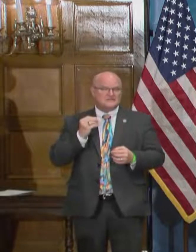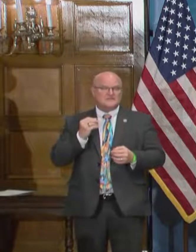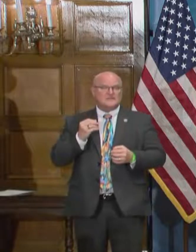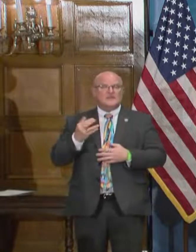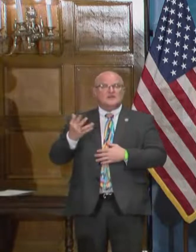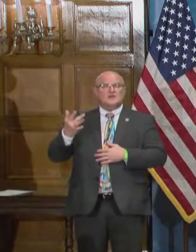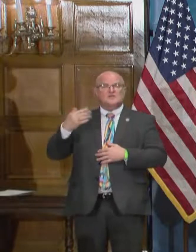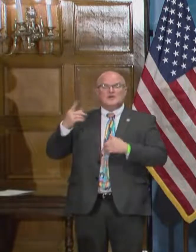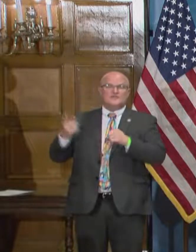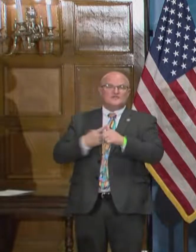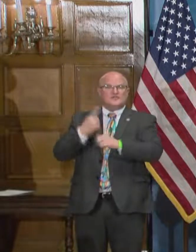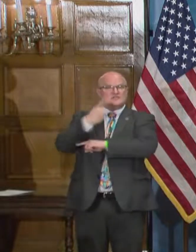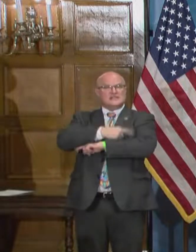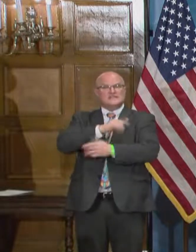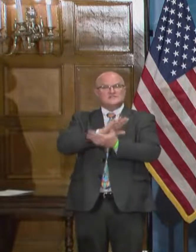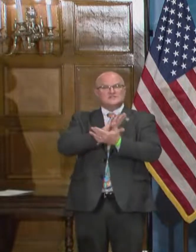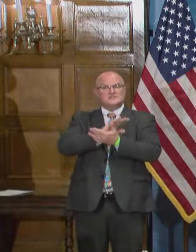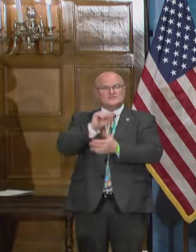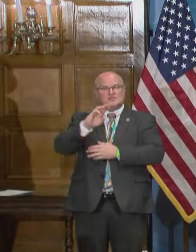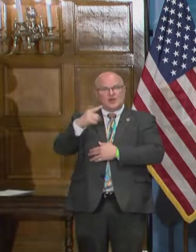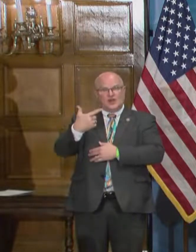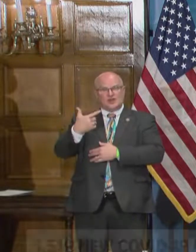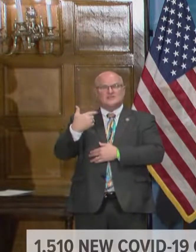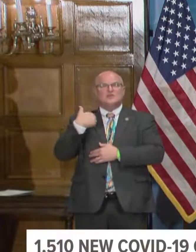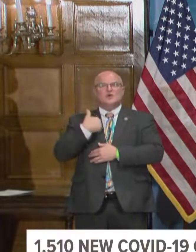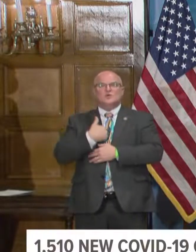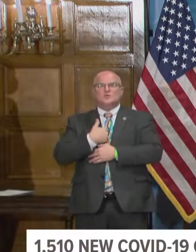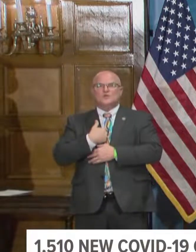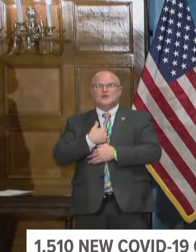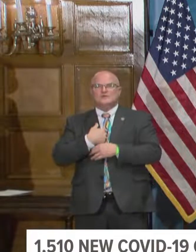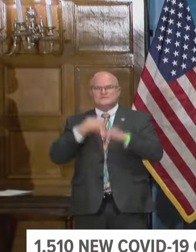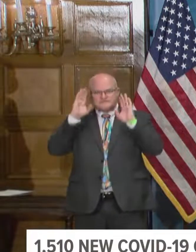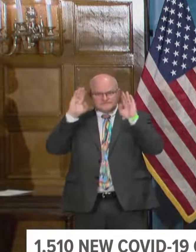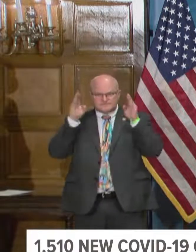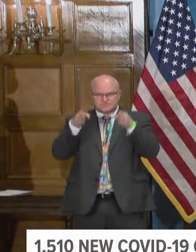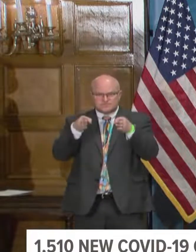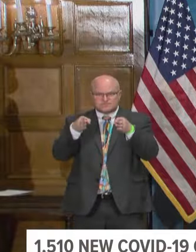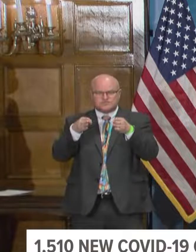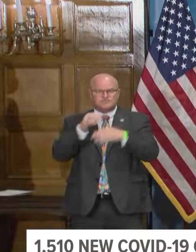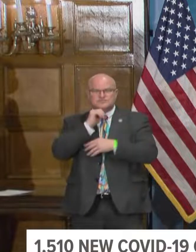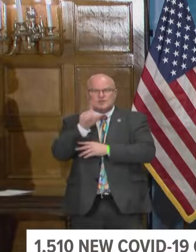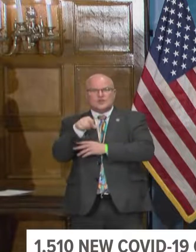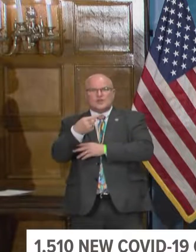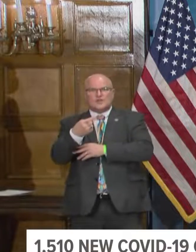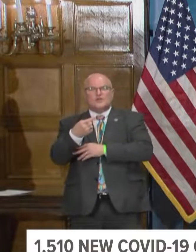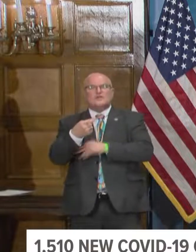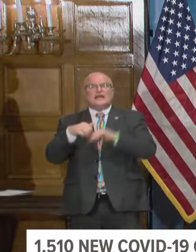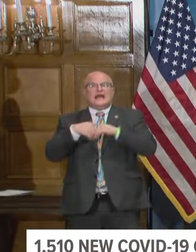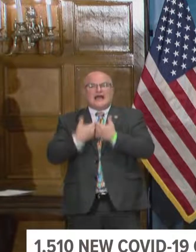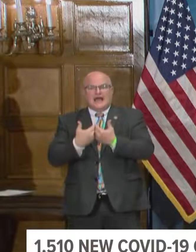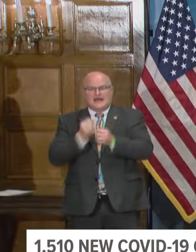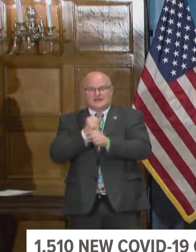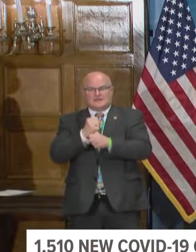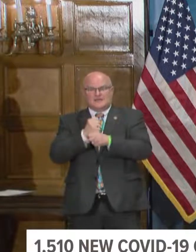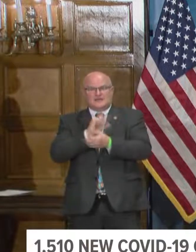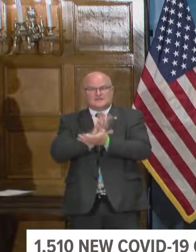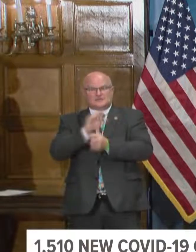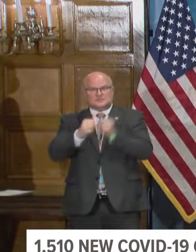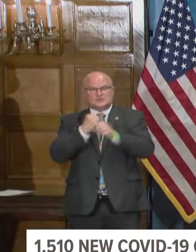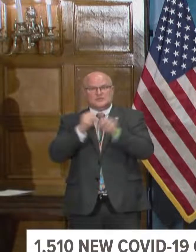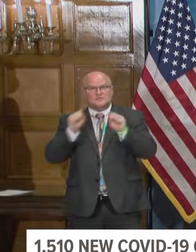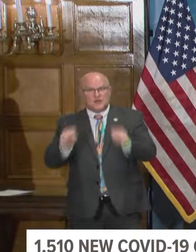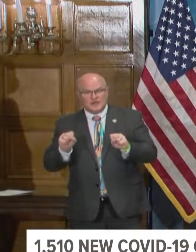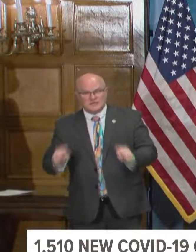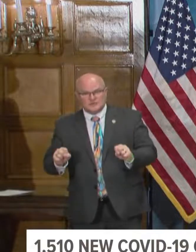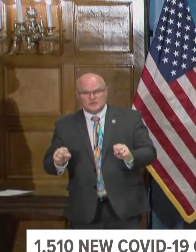first day of school started in August, we were all super focused on not only how to make the school year possible, but also on how to make